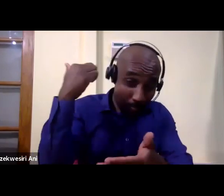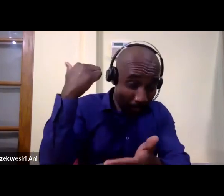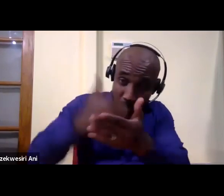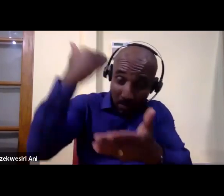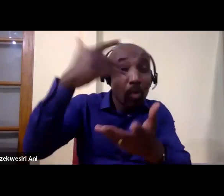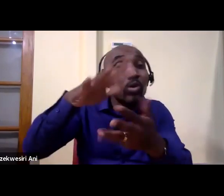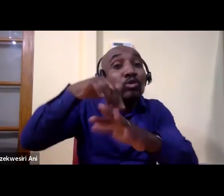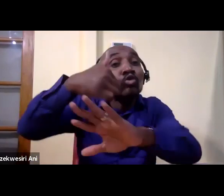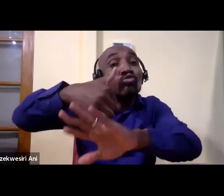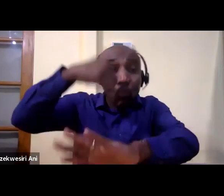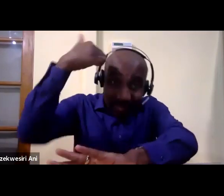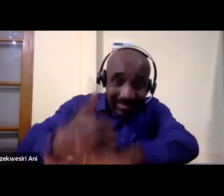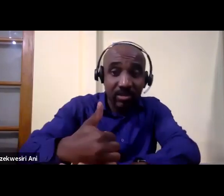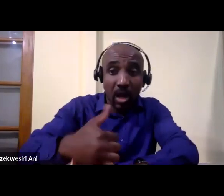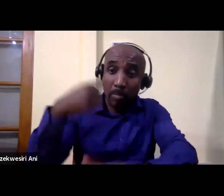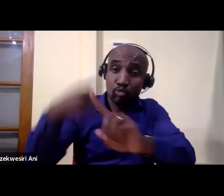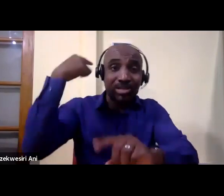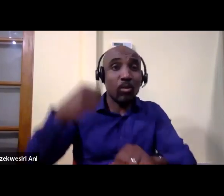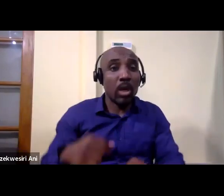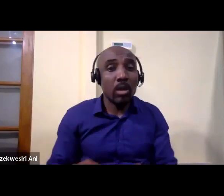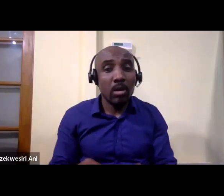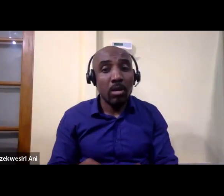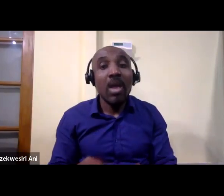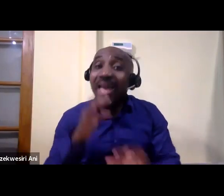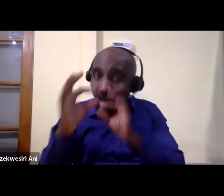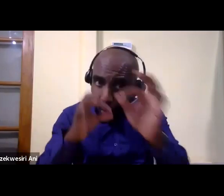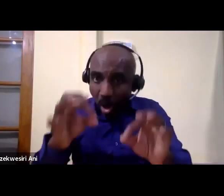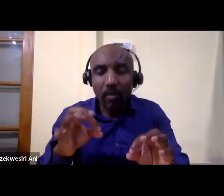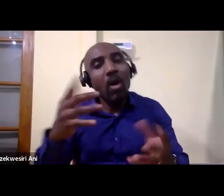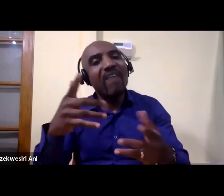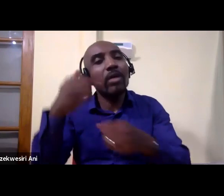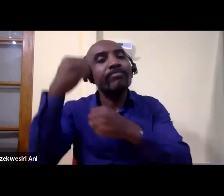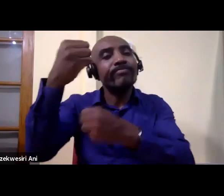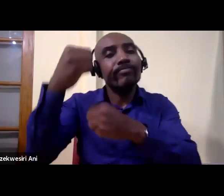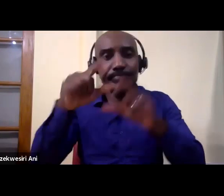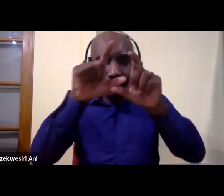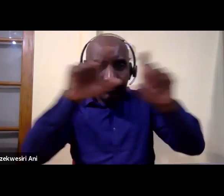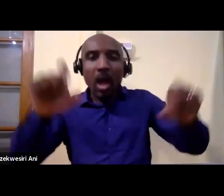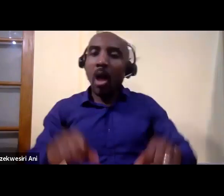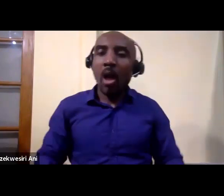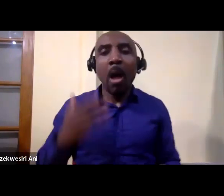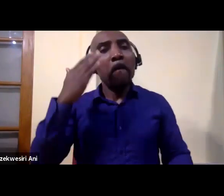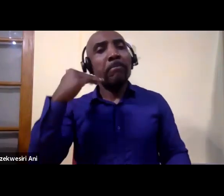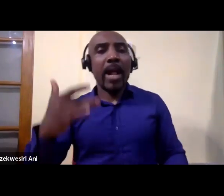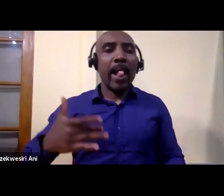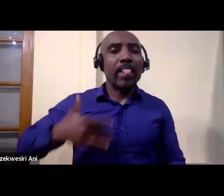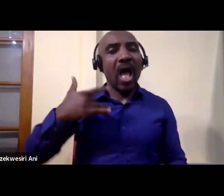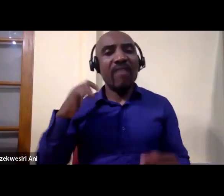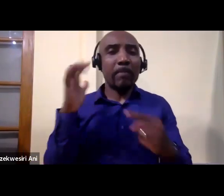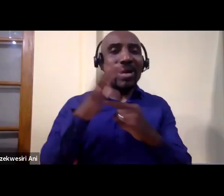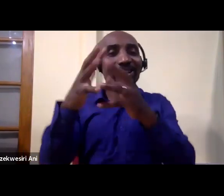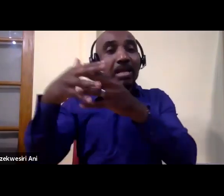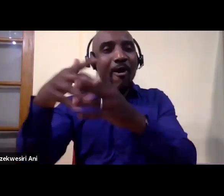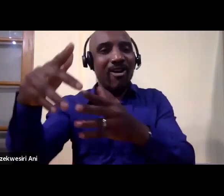we consider the slogan, Black Lives Matter, well, here we are, dying in large